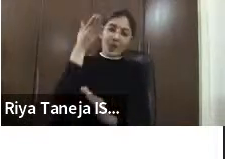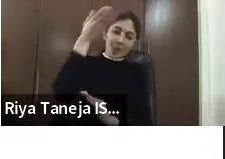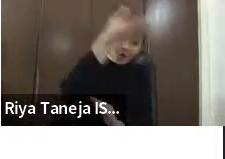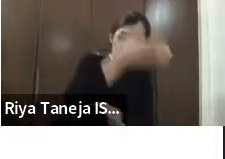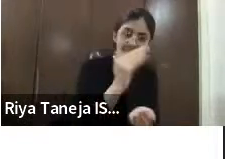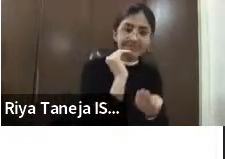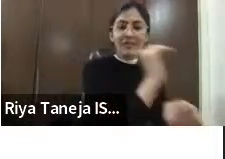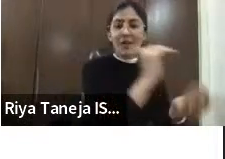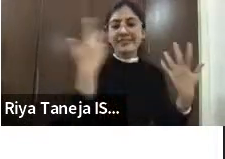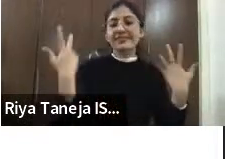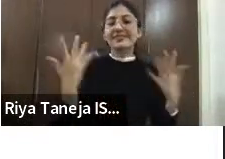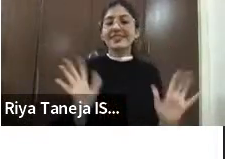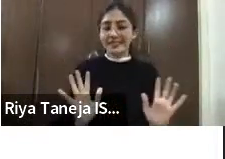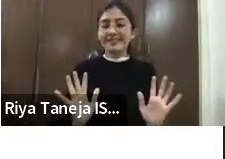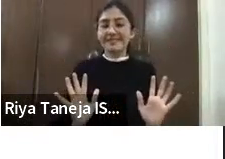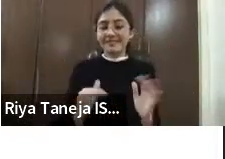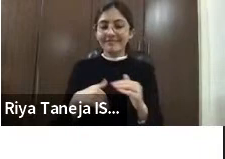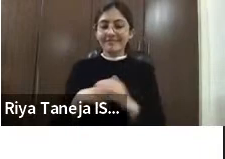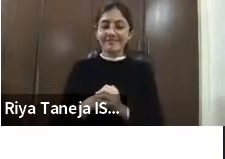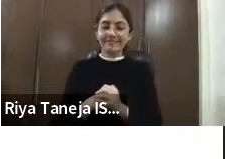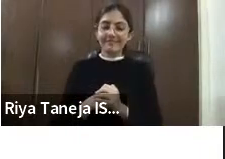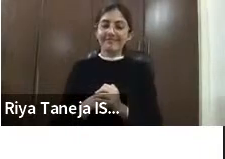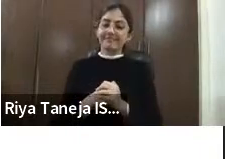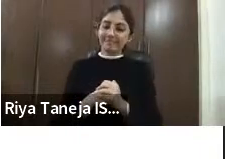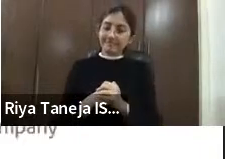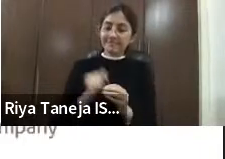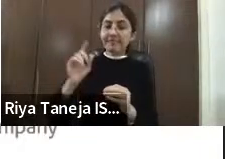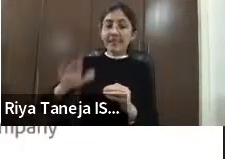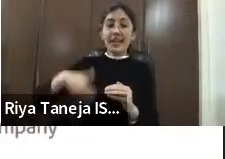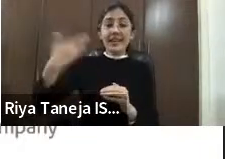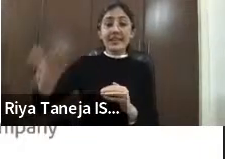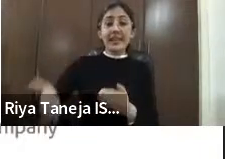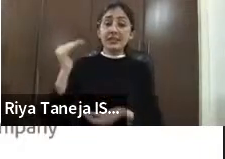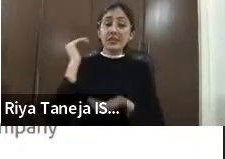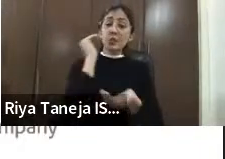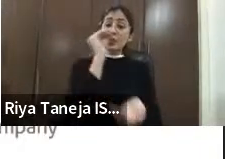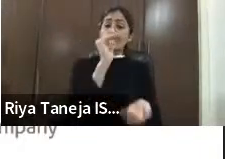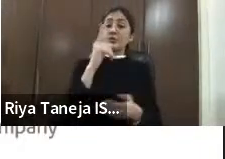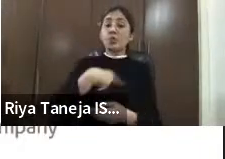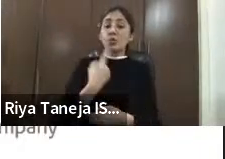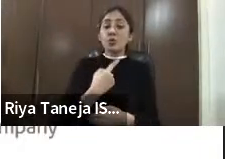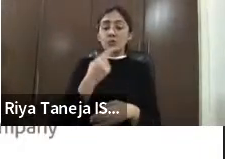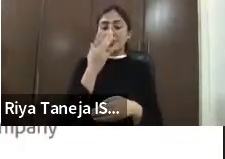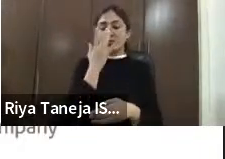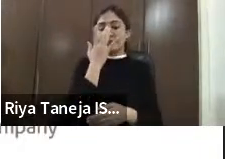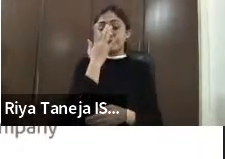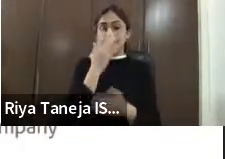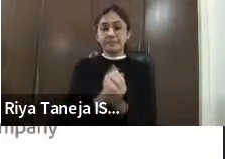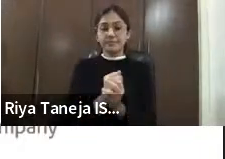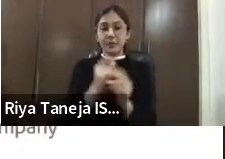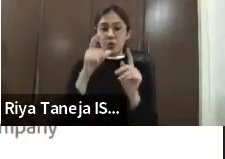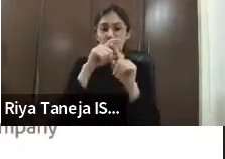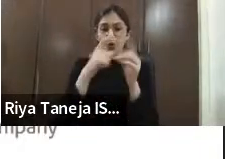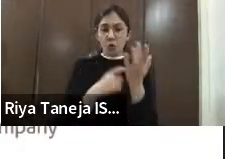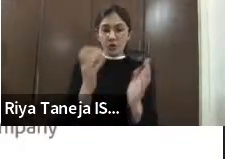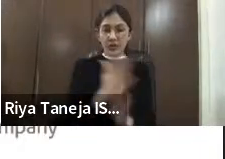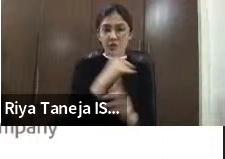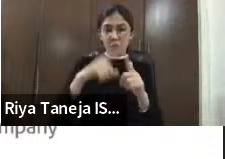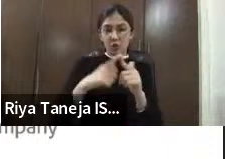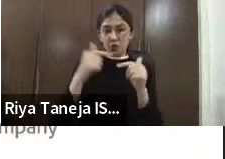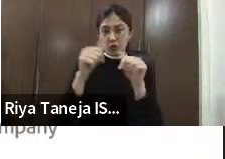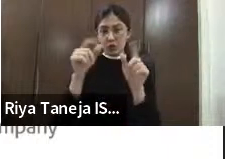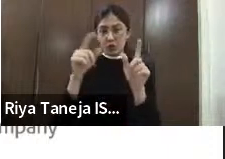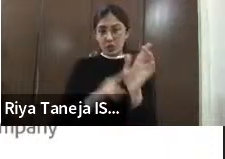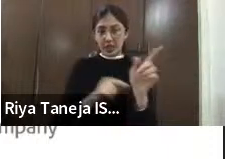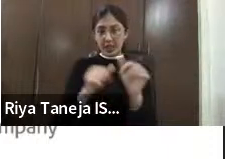recipient. The next awardee in this category, Dr. Jayanti Bhai Bhim